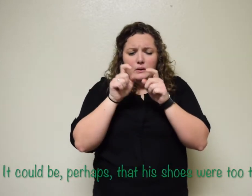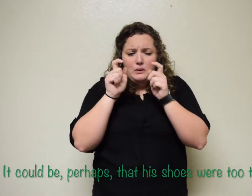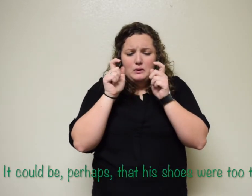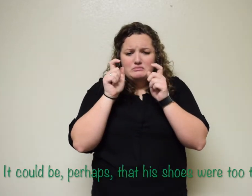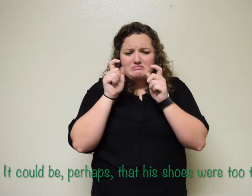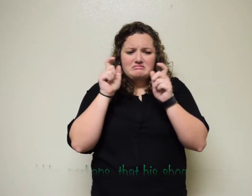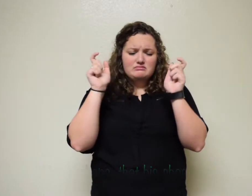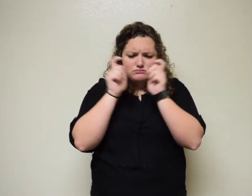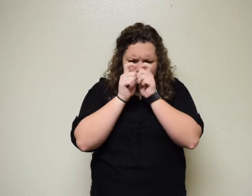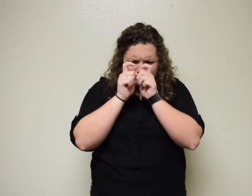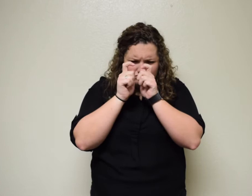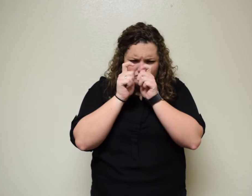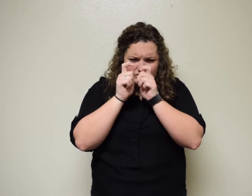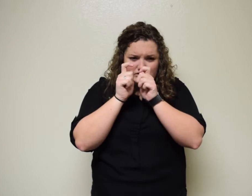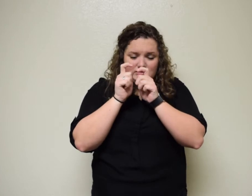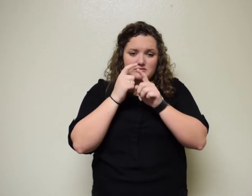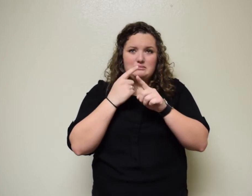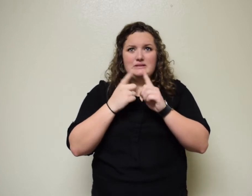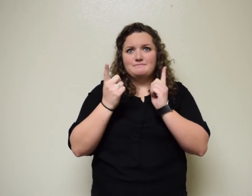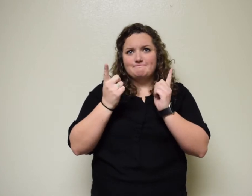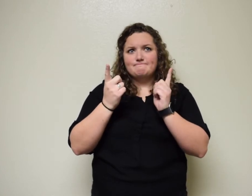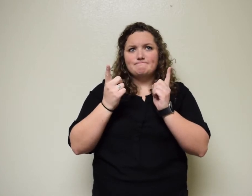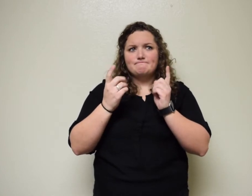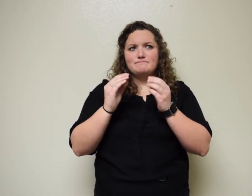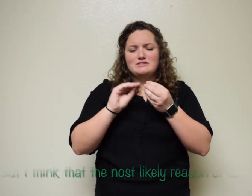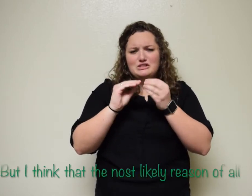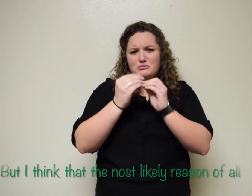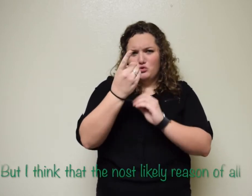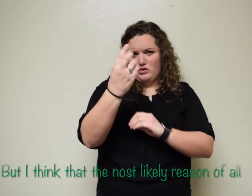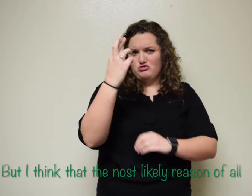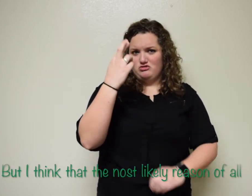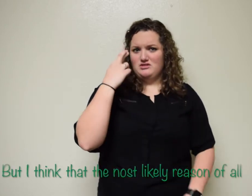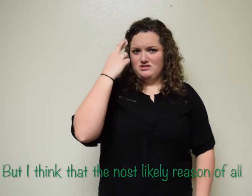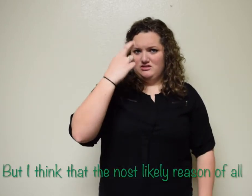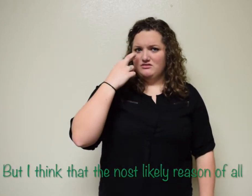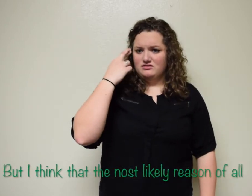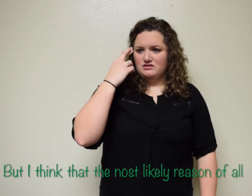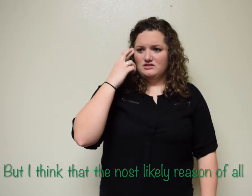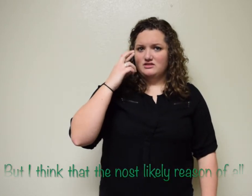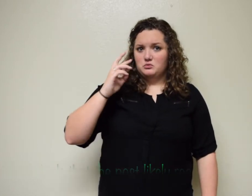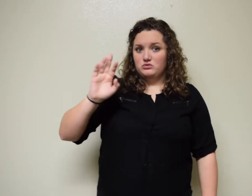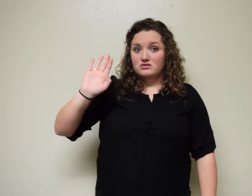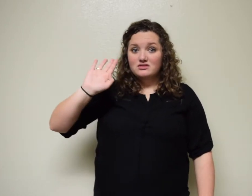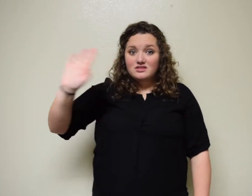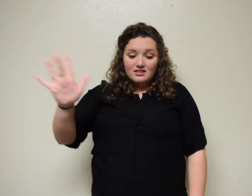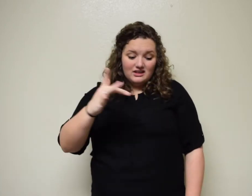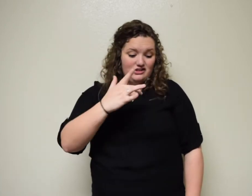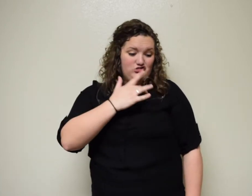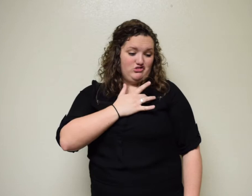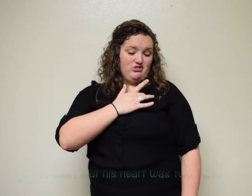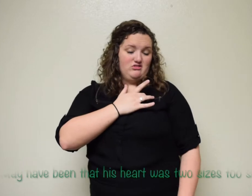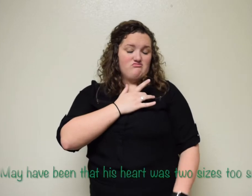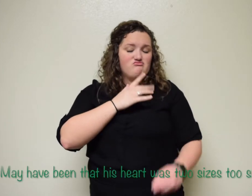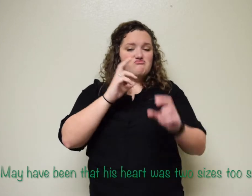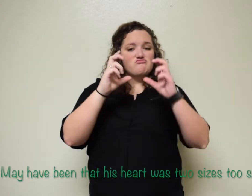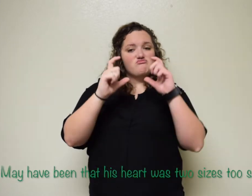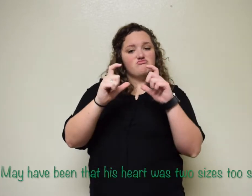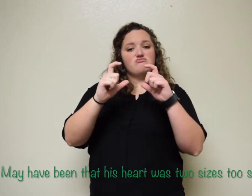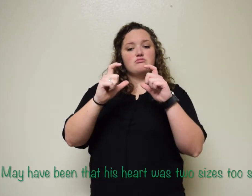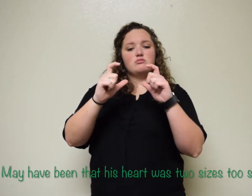were too tight. But I think that the most likely reason of all may have been that his heart was two